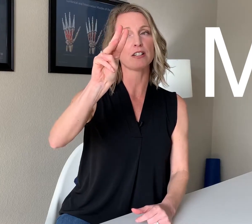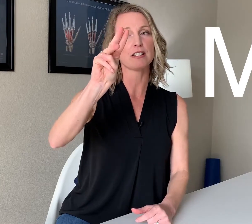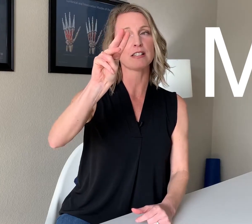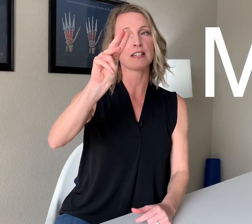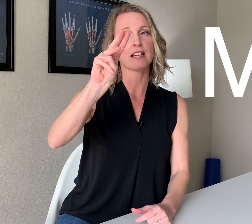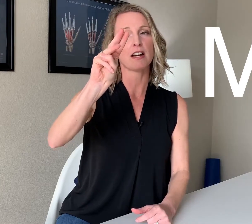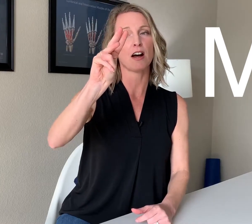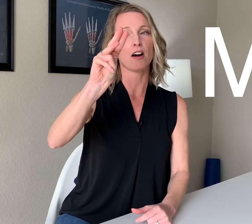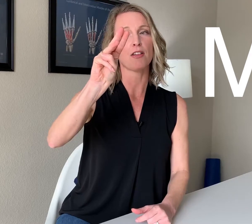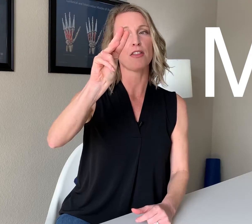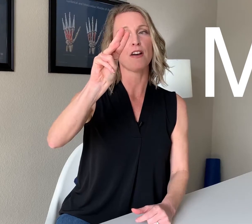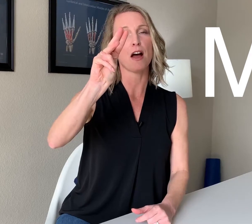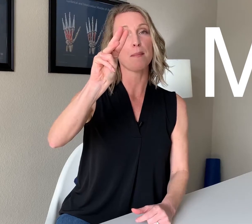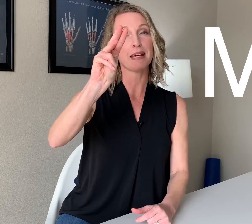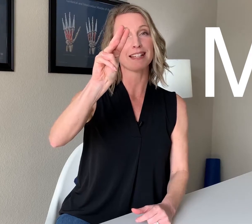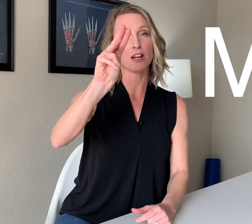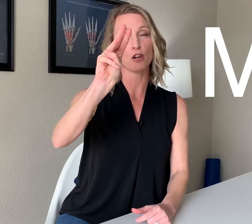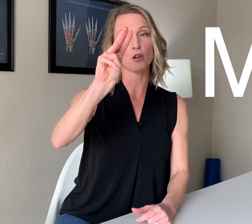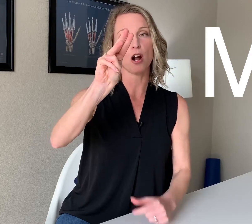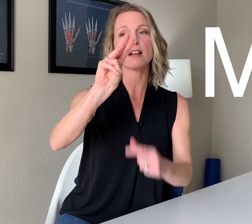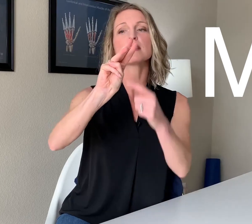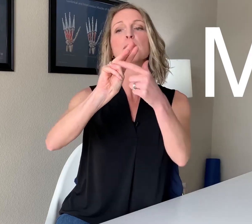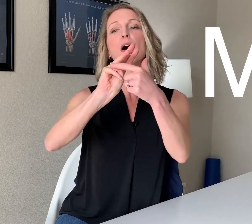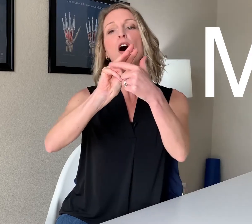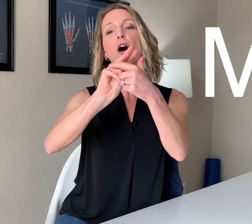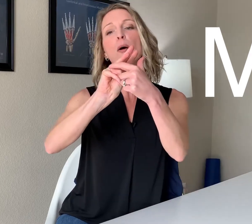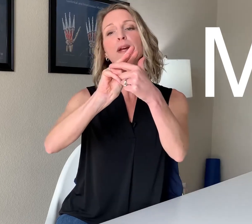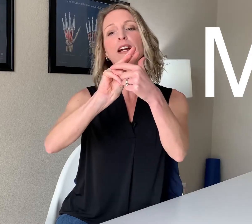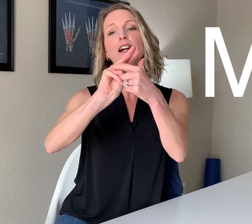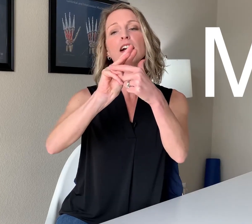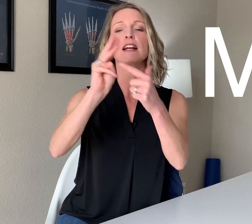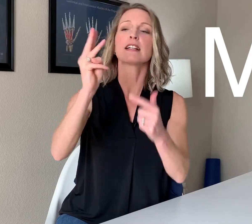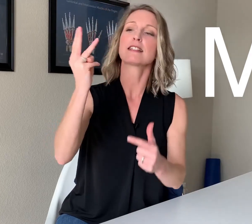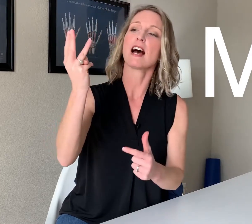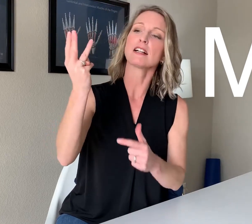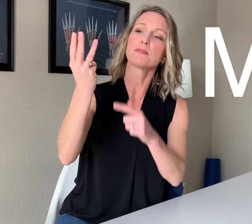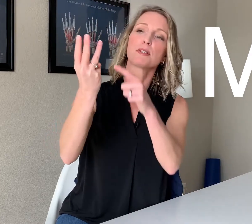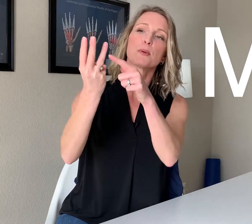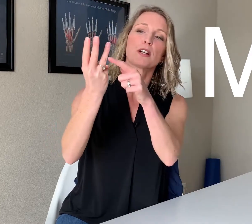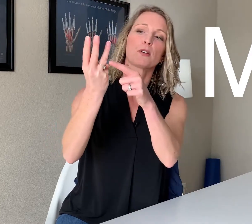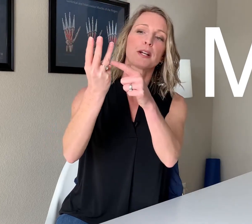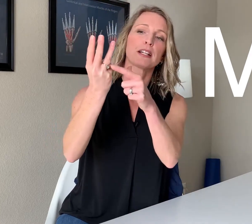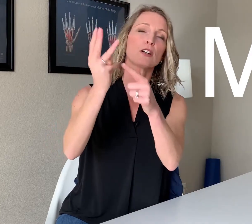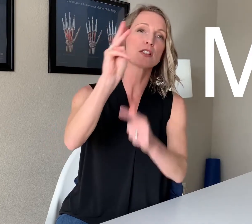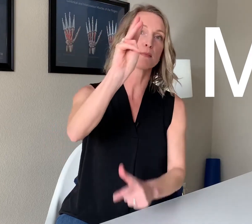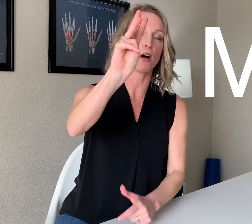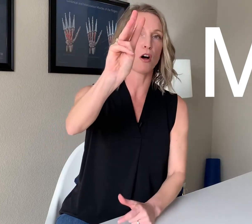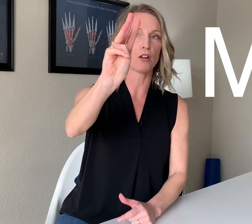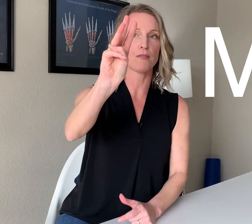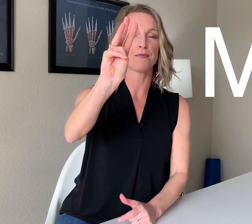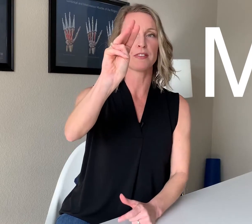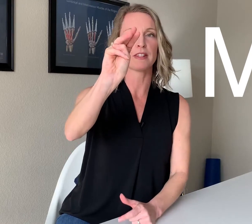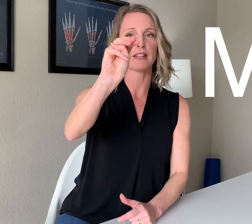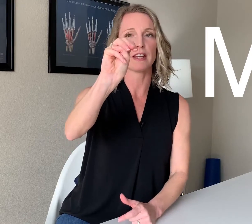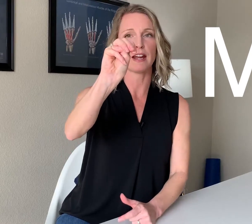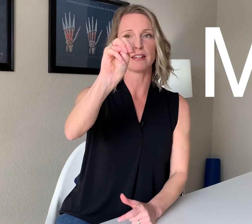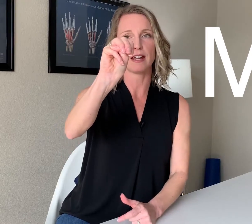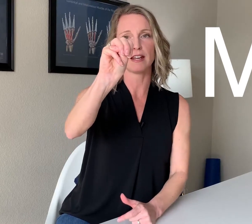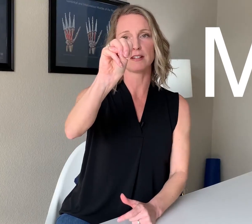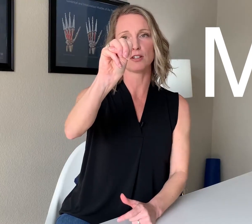fingers. Our thumb is across the palm here, tucked between our ring and our small, and then